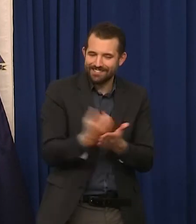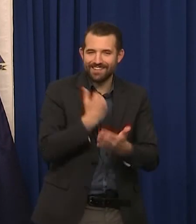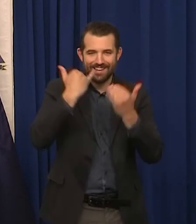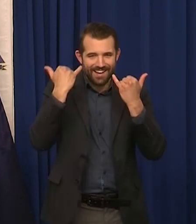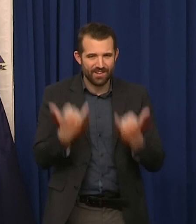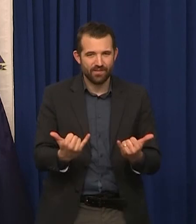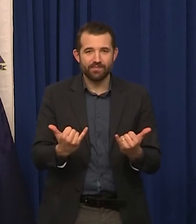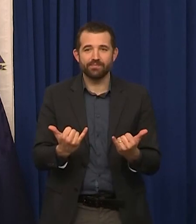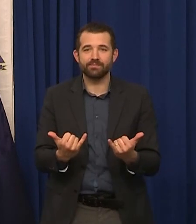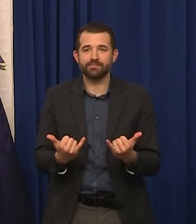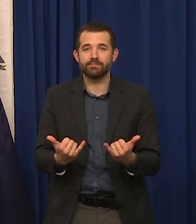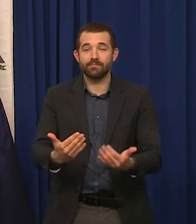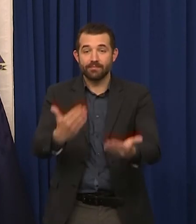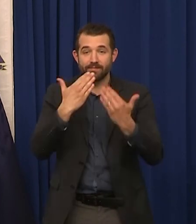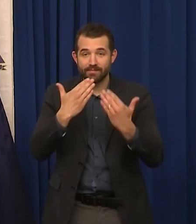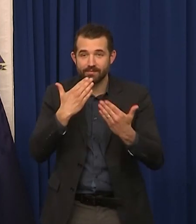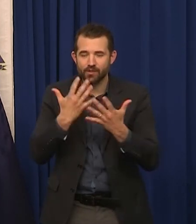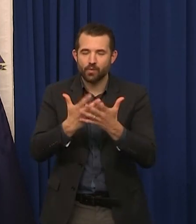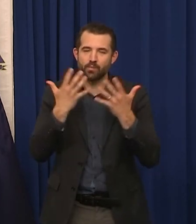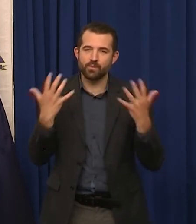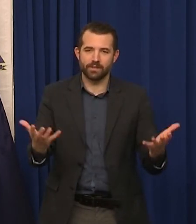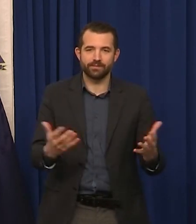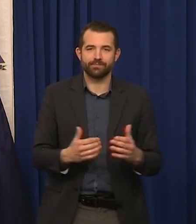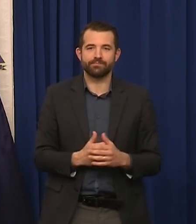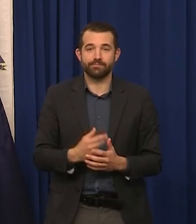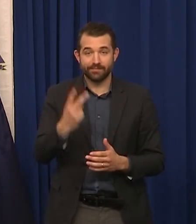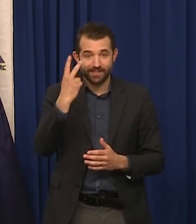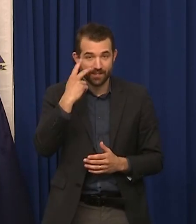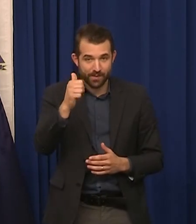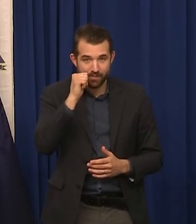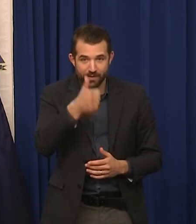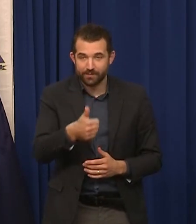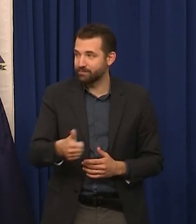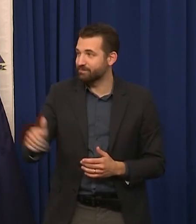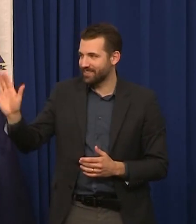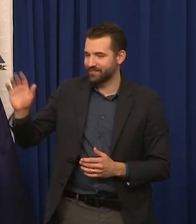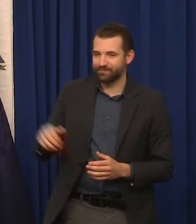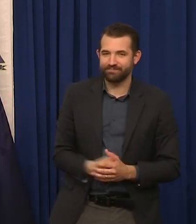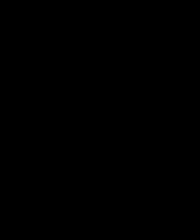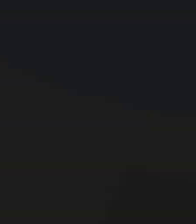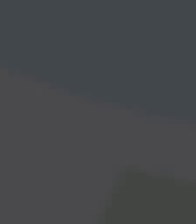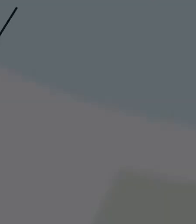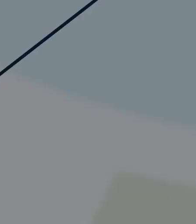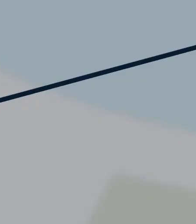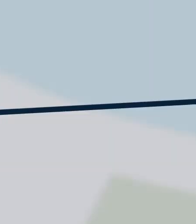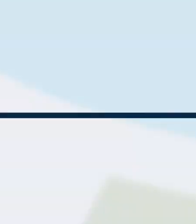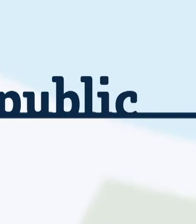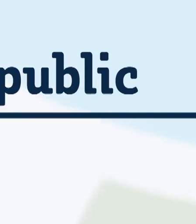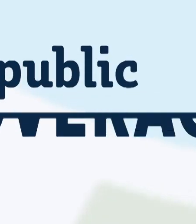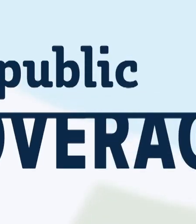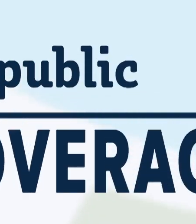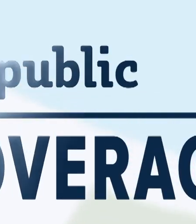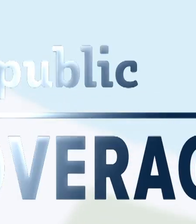healthcare. All right, thank you very much, everyone, and we'll talk tomorrow. Thanks, Josh.